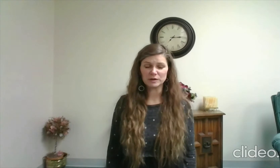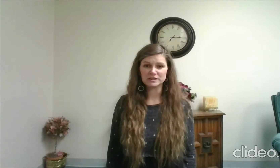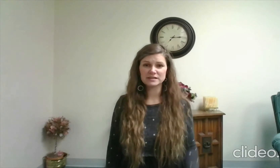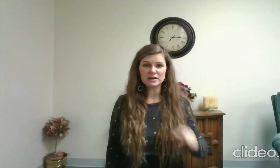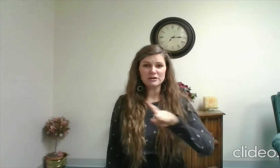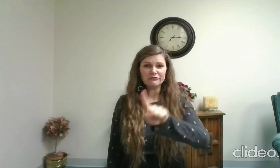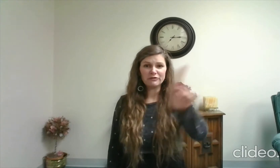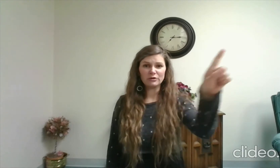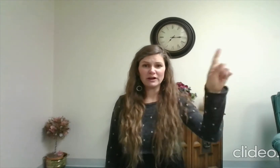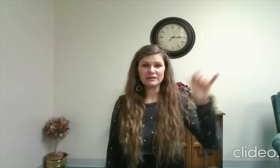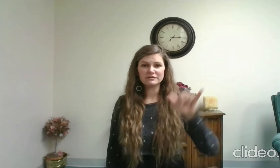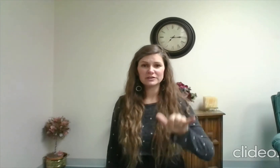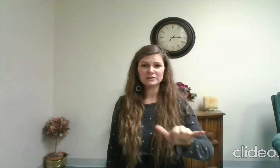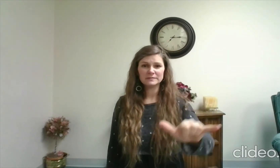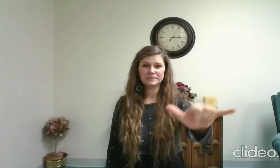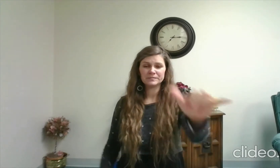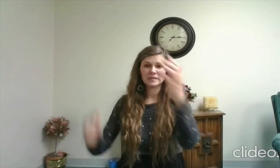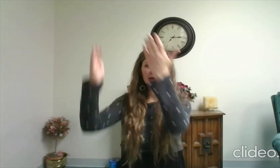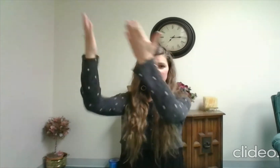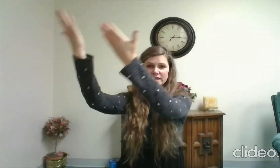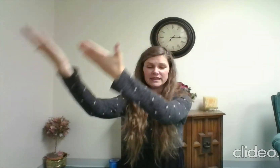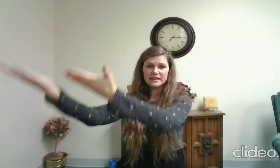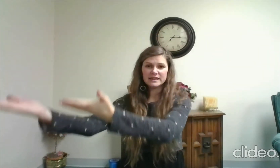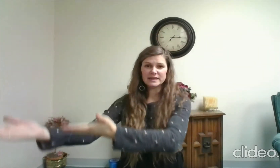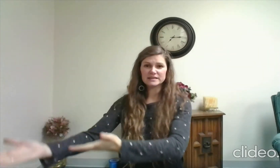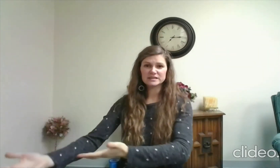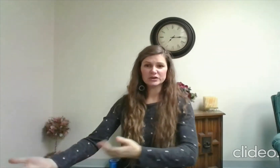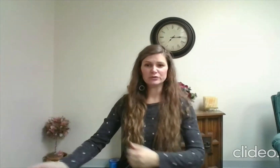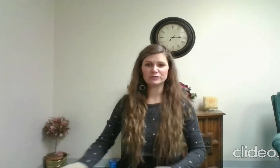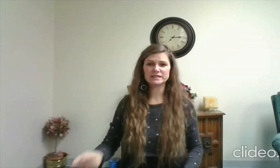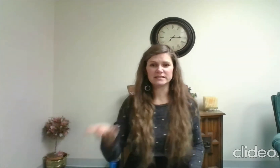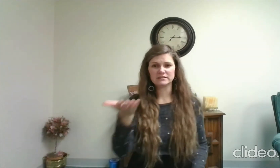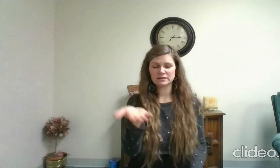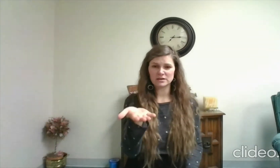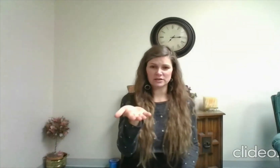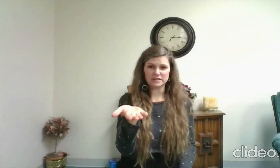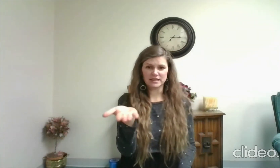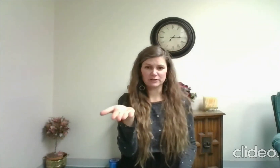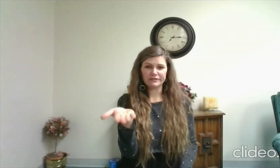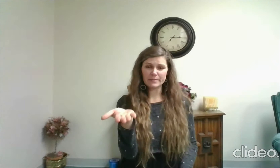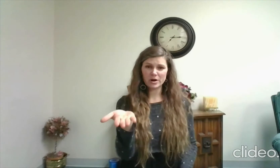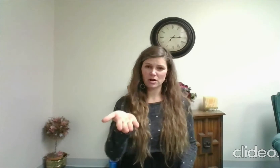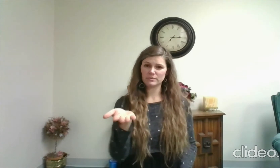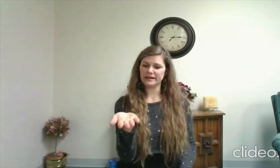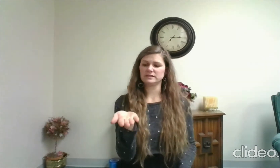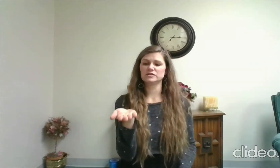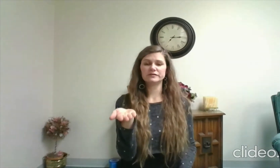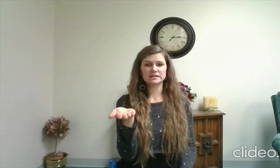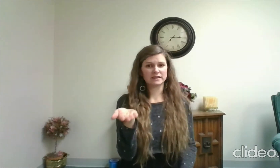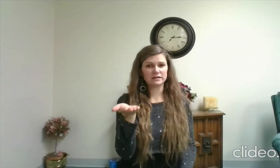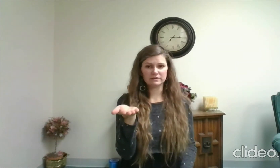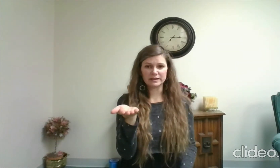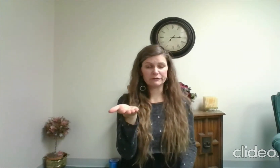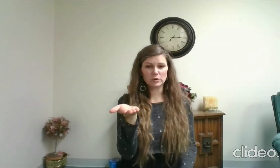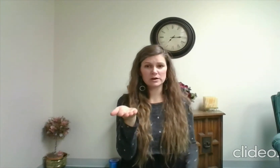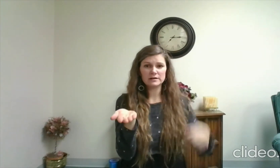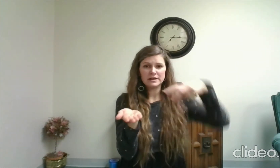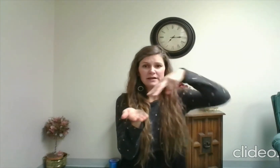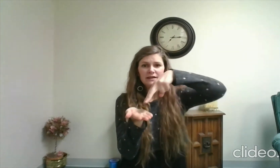words. Forever he is risen. You're going to take your flat palm like a surface, like the floor. And